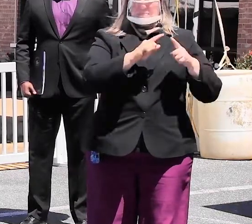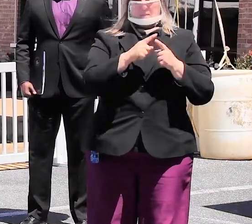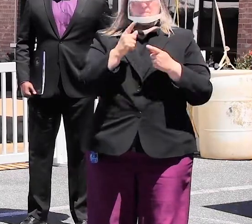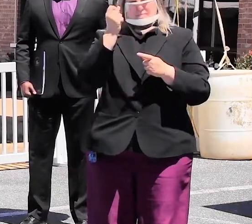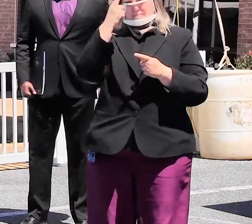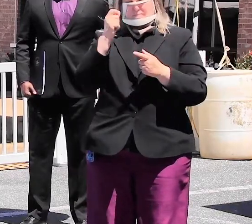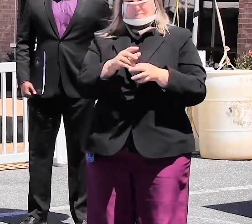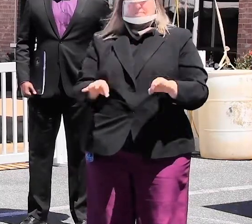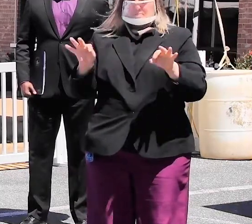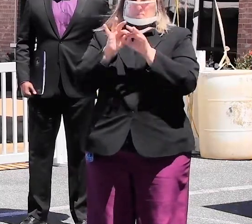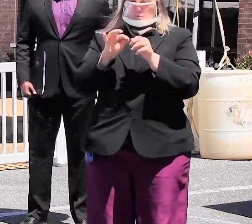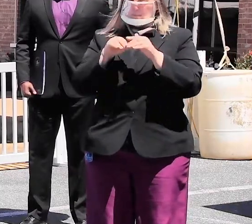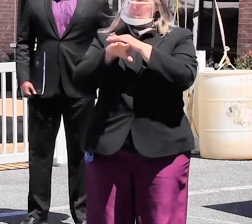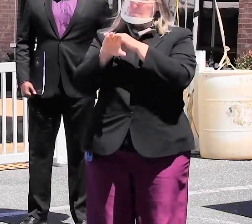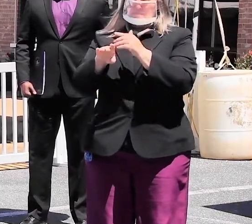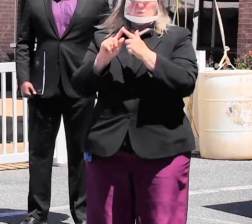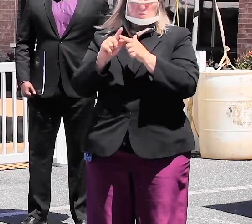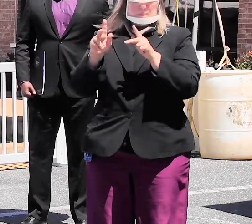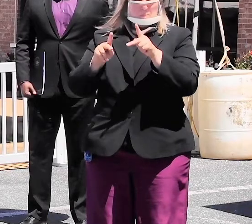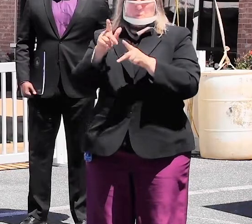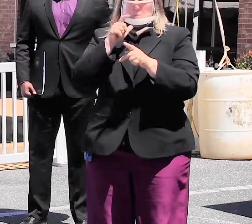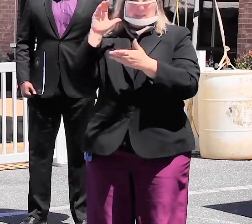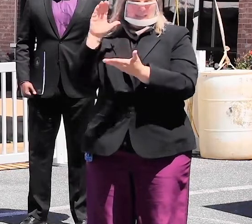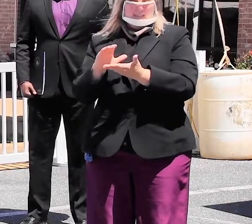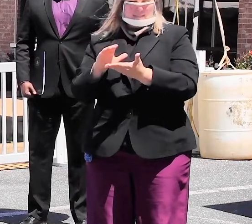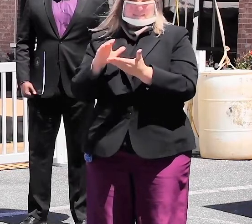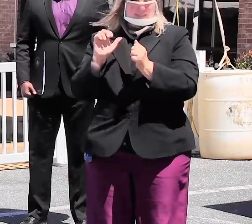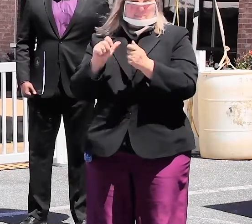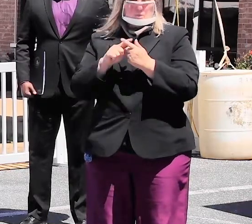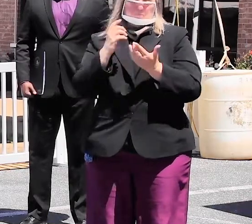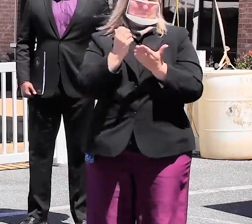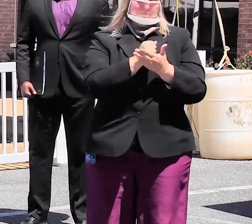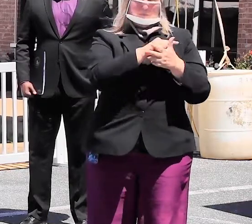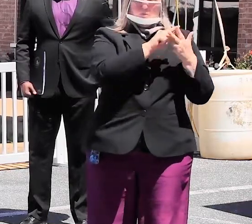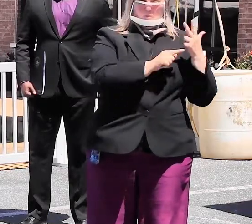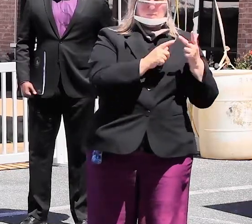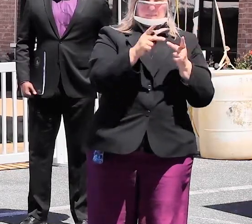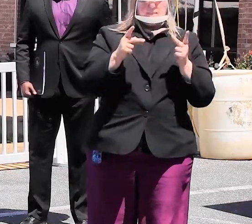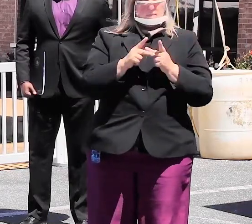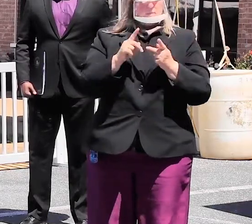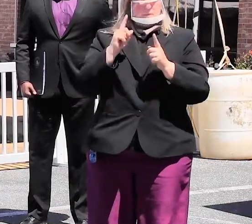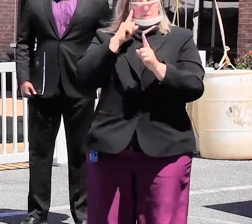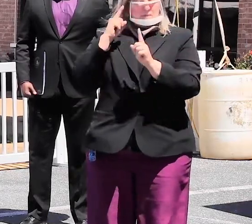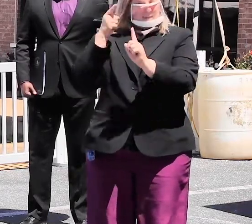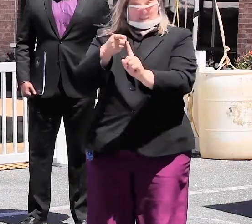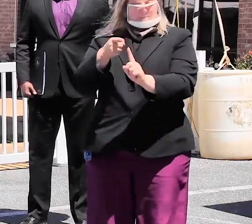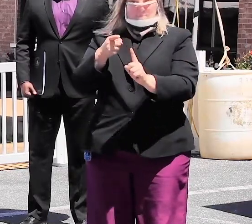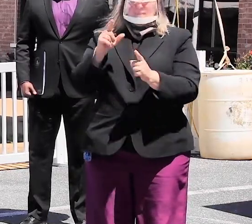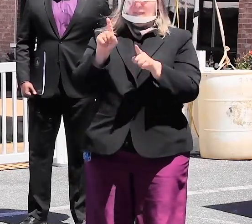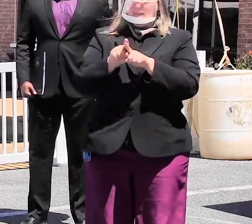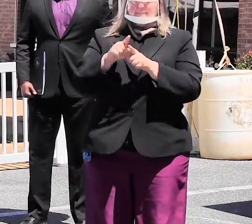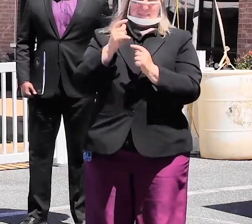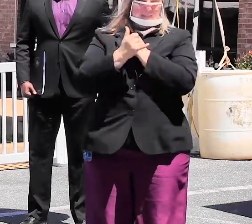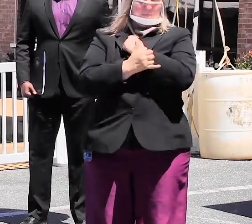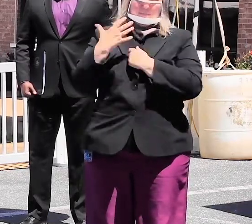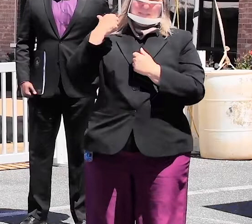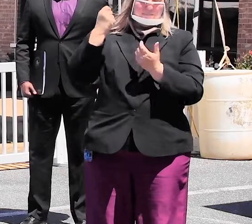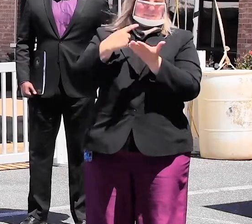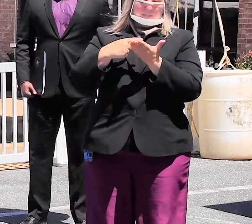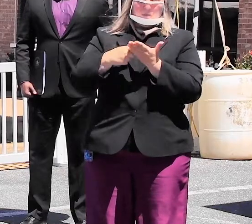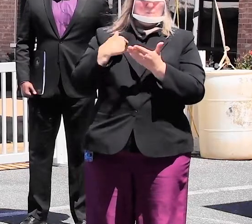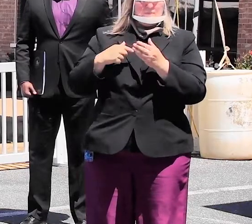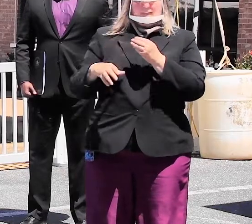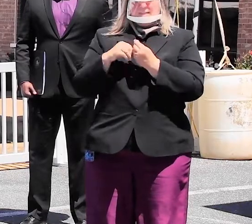accessible to those who may be less able to utilize those sites. To that end, as discussed by County Executive, we have added